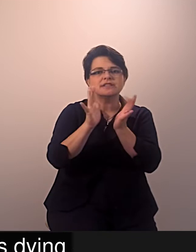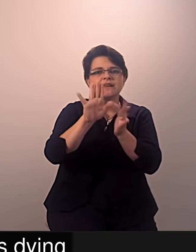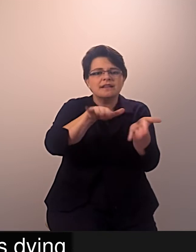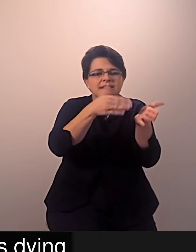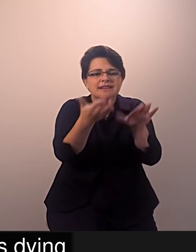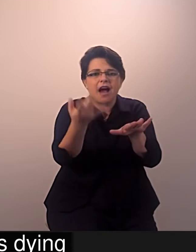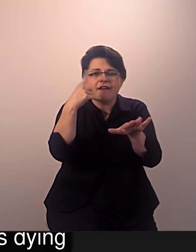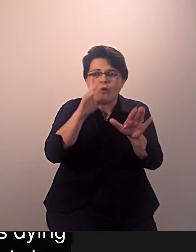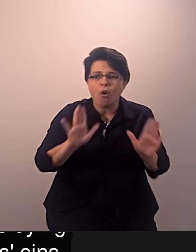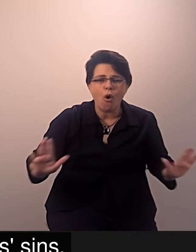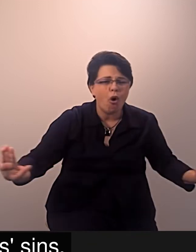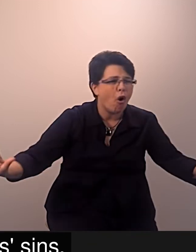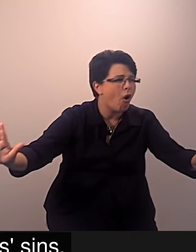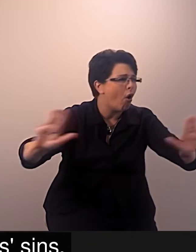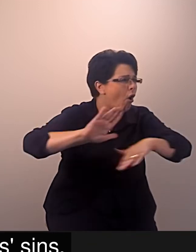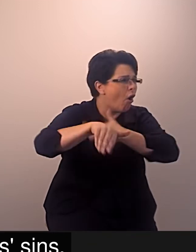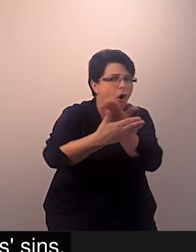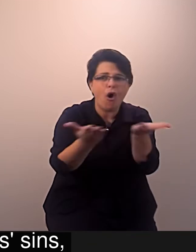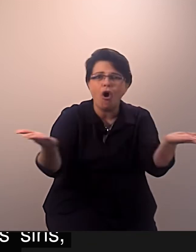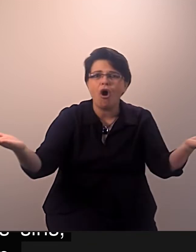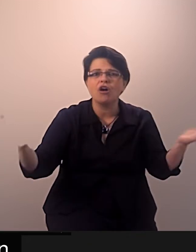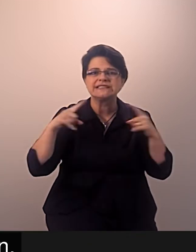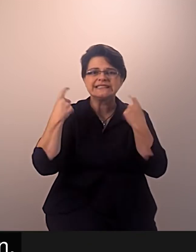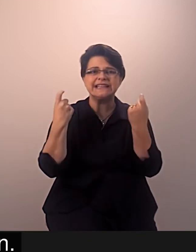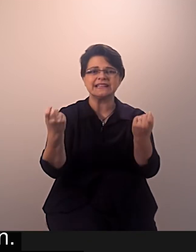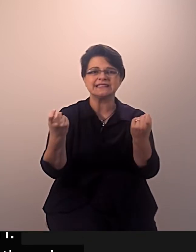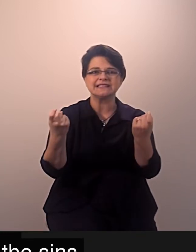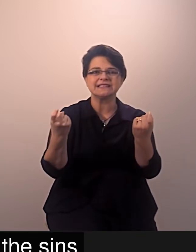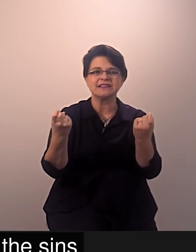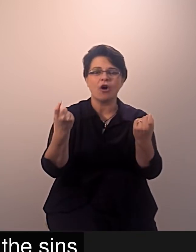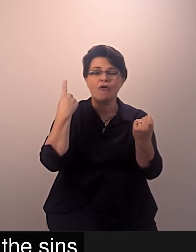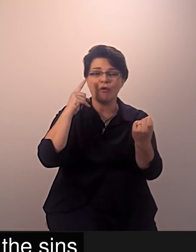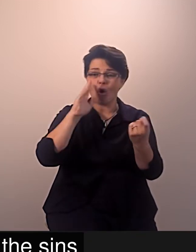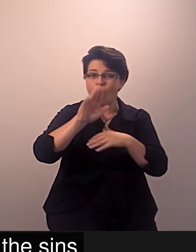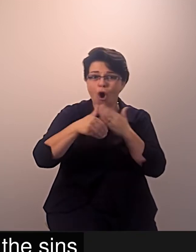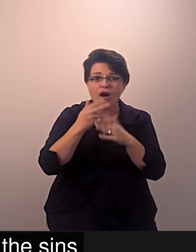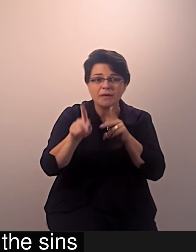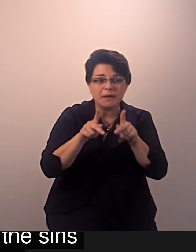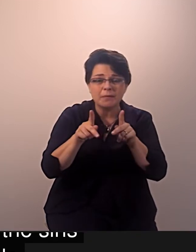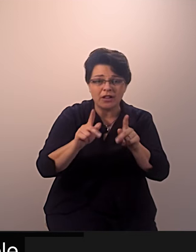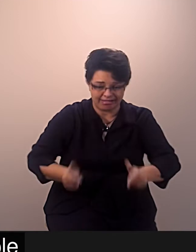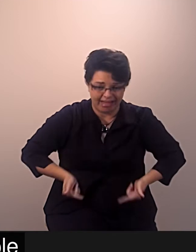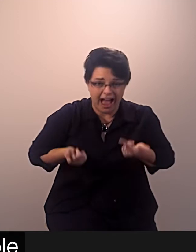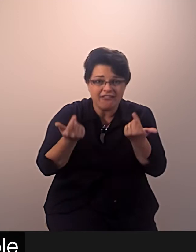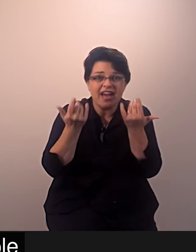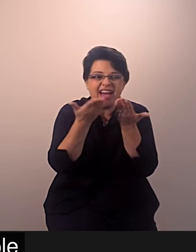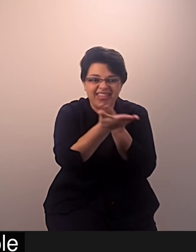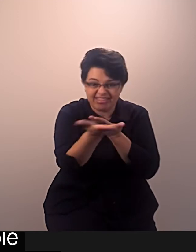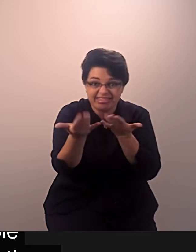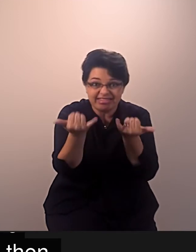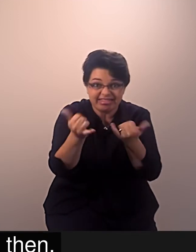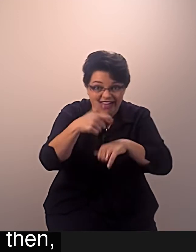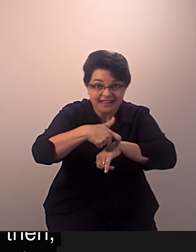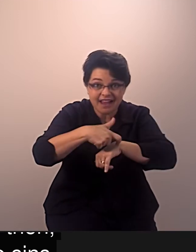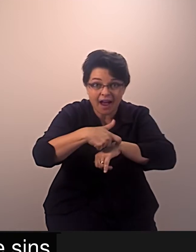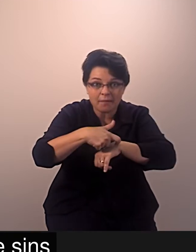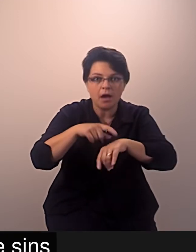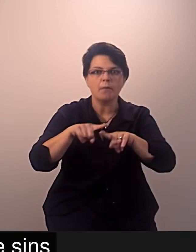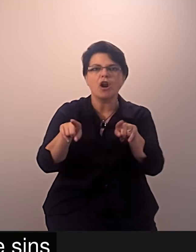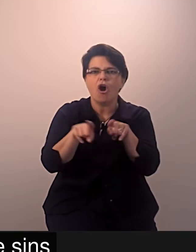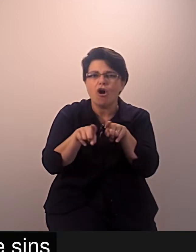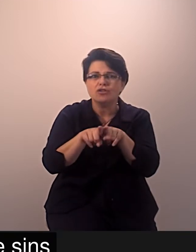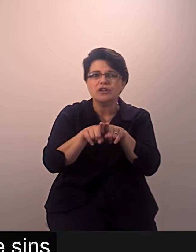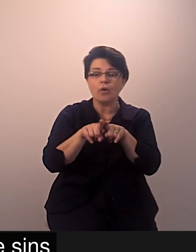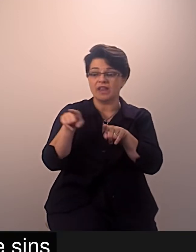own. He was dying for the sins of the people who were alive then, but also for the sins of people who